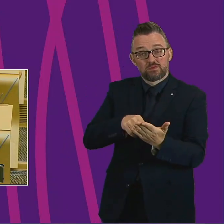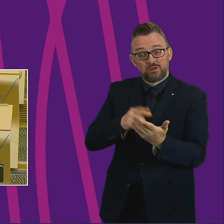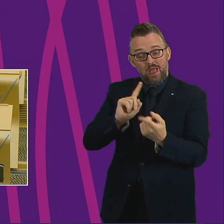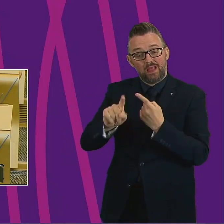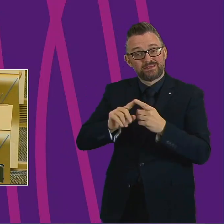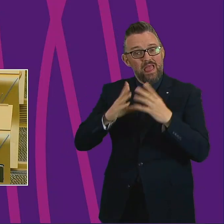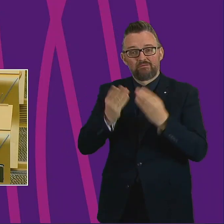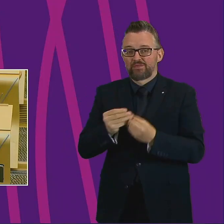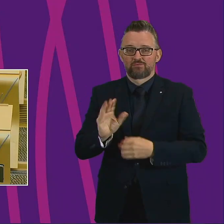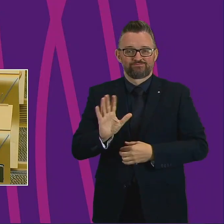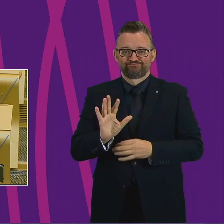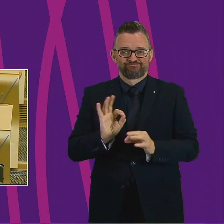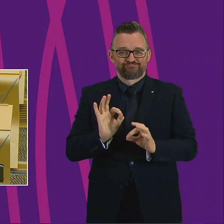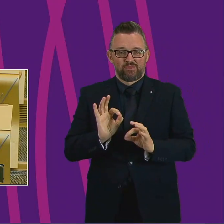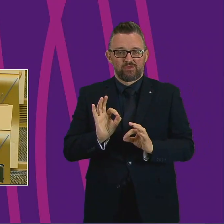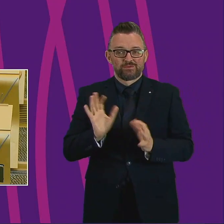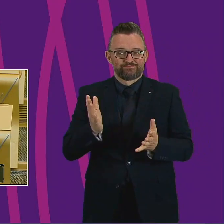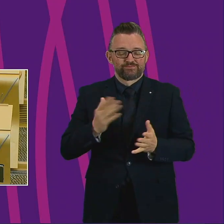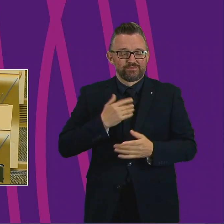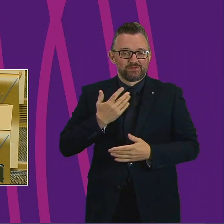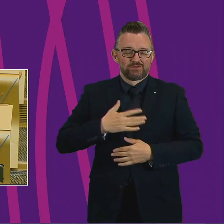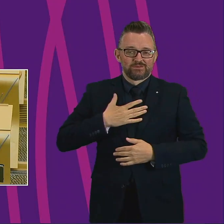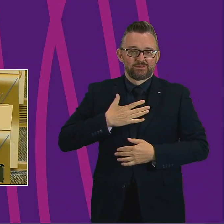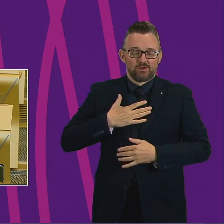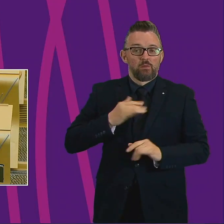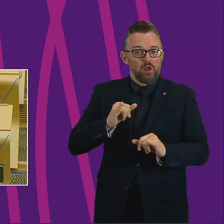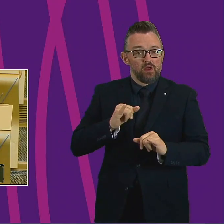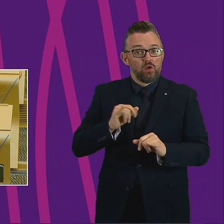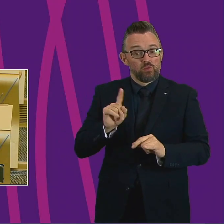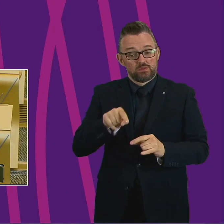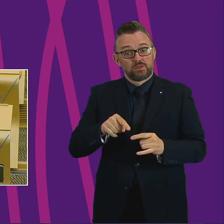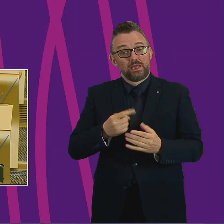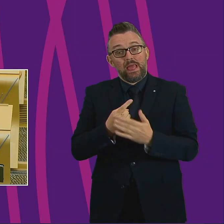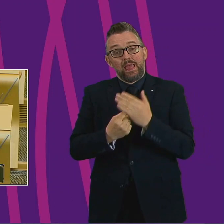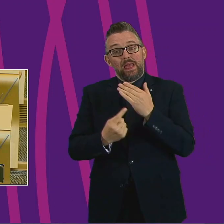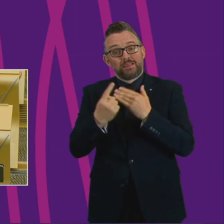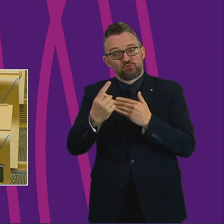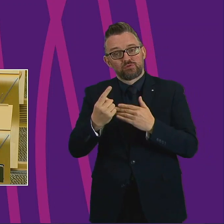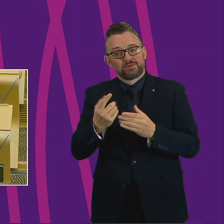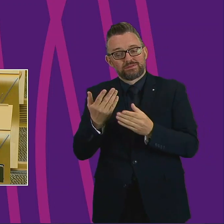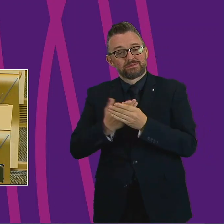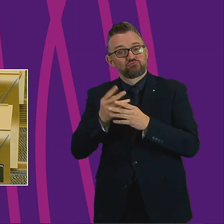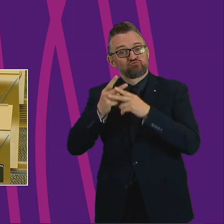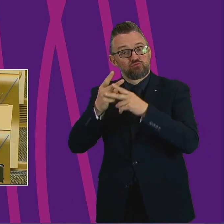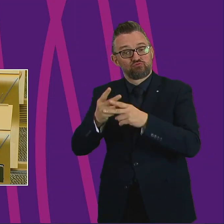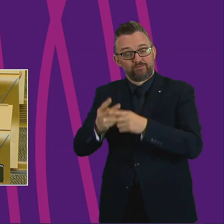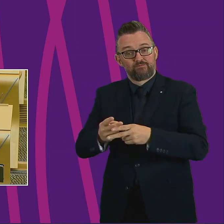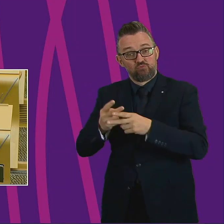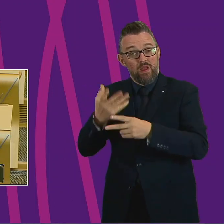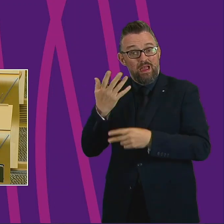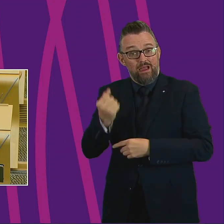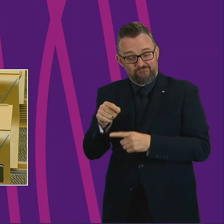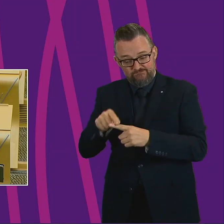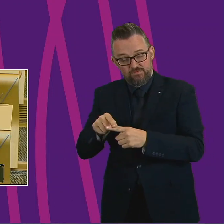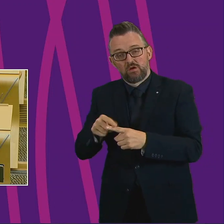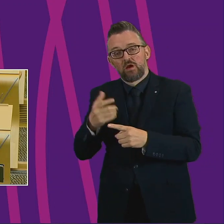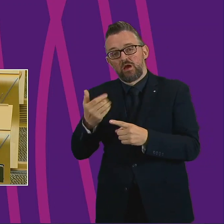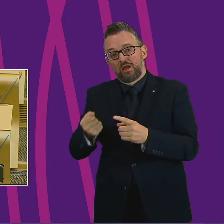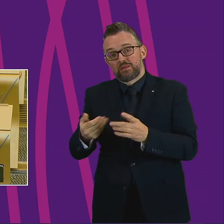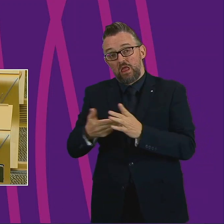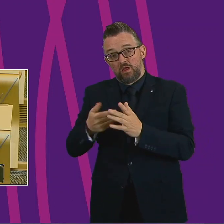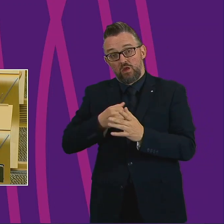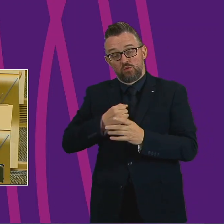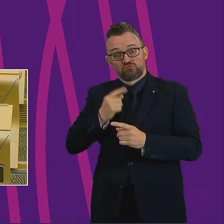ask for, but I hope that the outcome of the independent case review which is underway, and our response